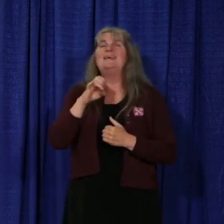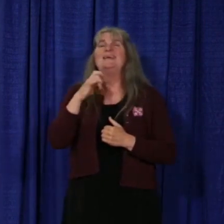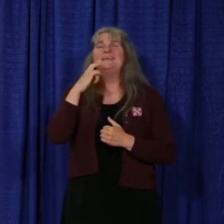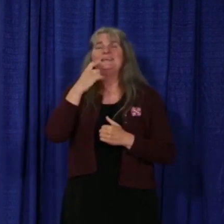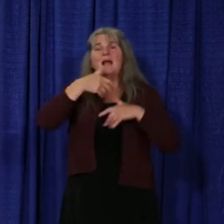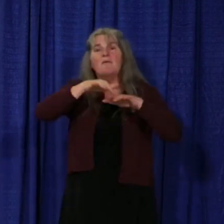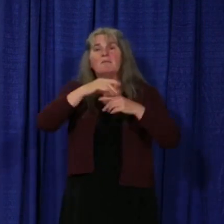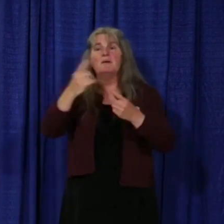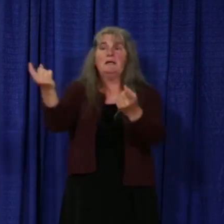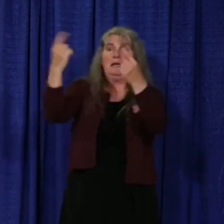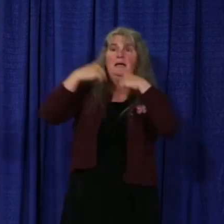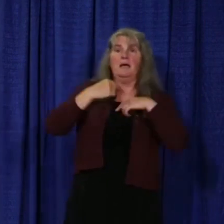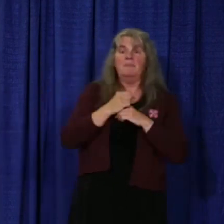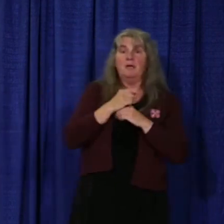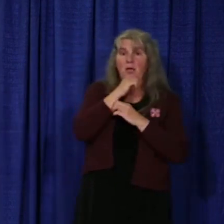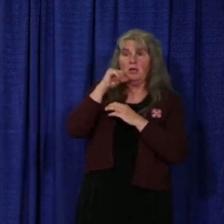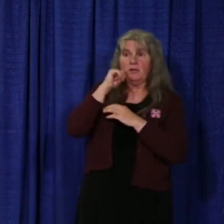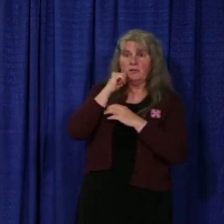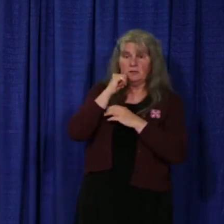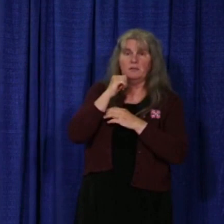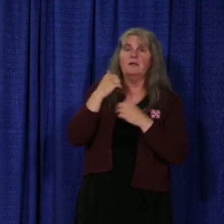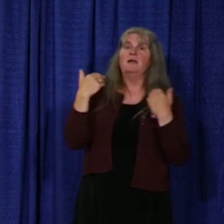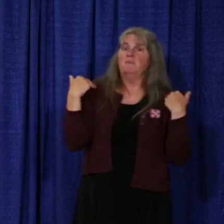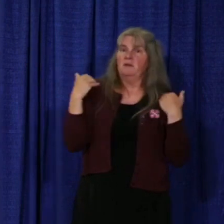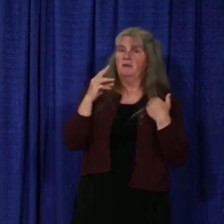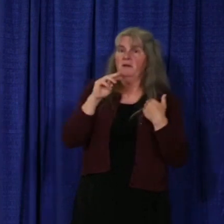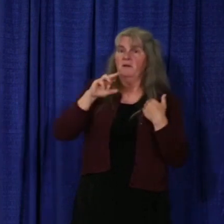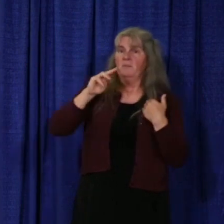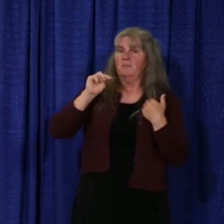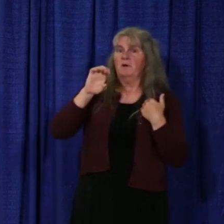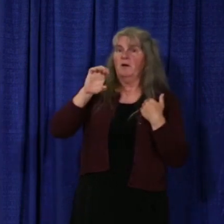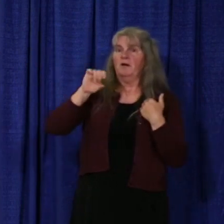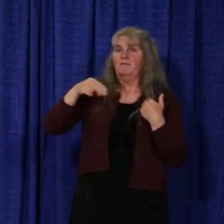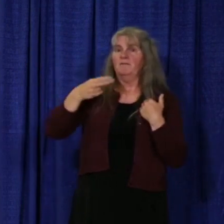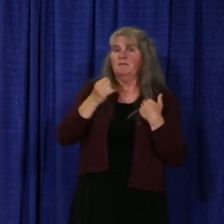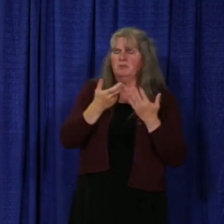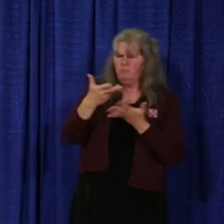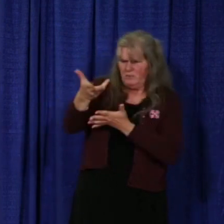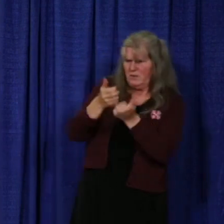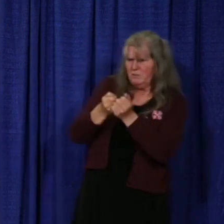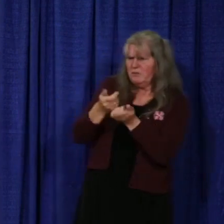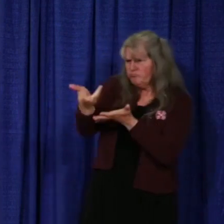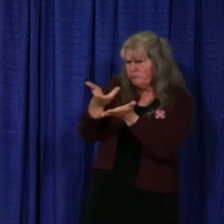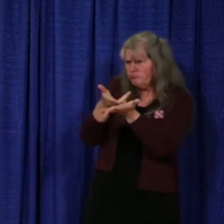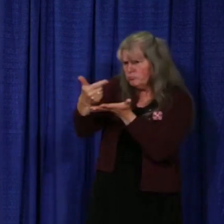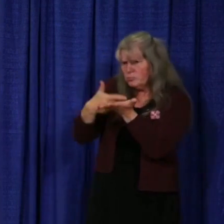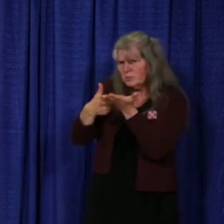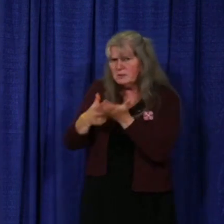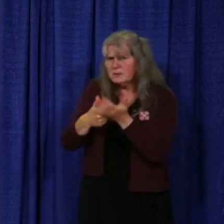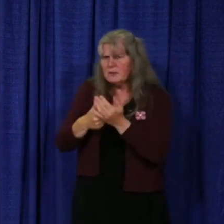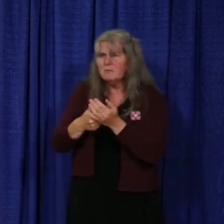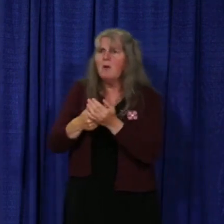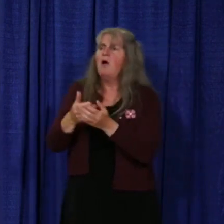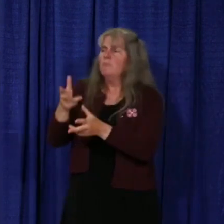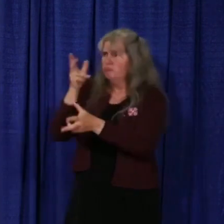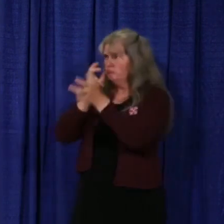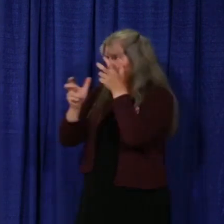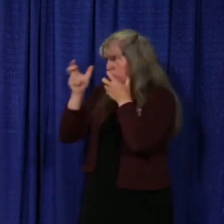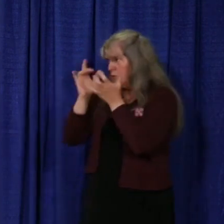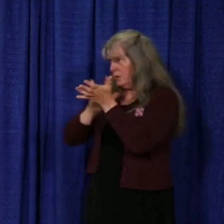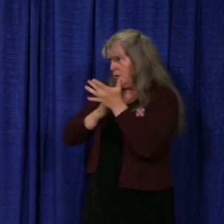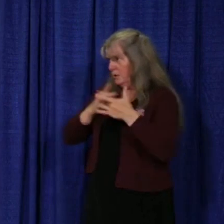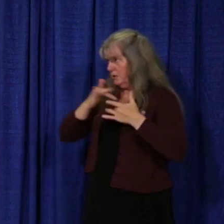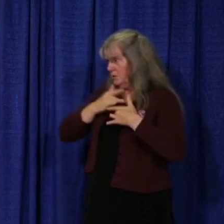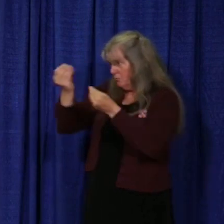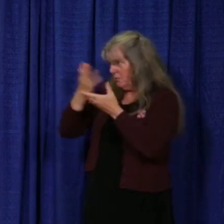here yesterday and had a very good very good conversation. She heard the concerns and was able to clear